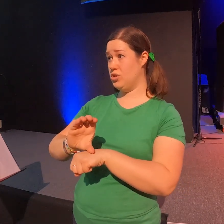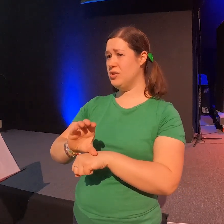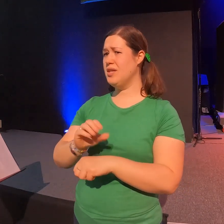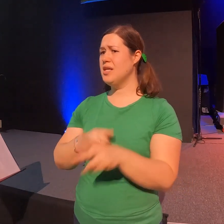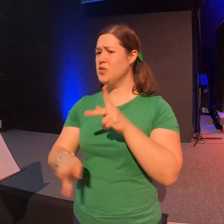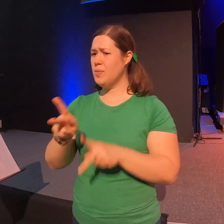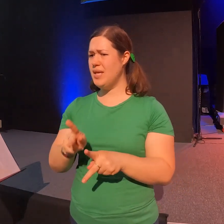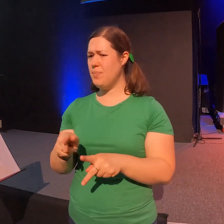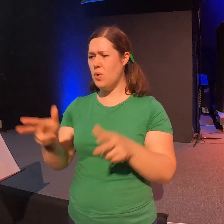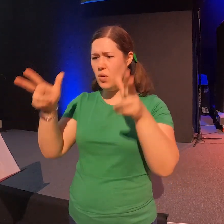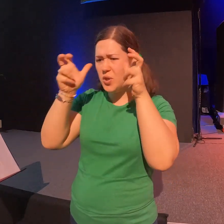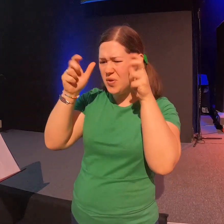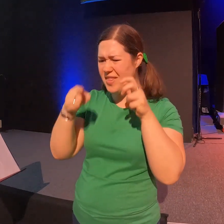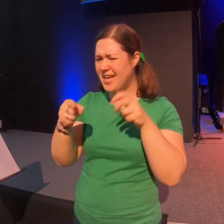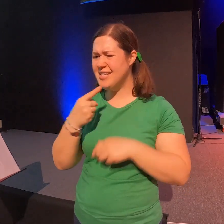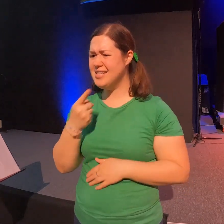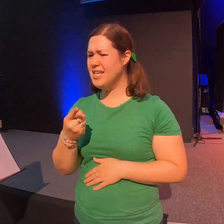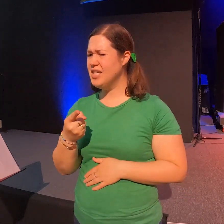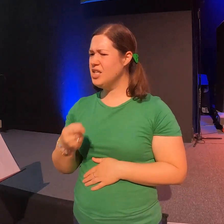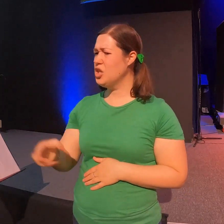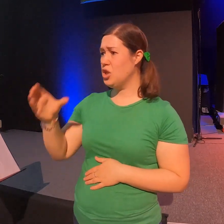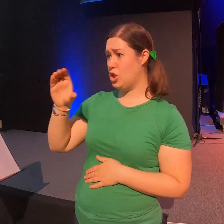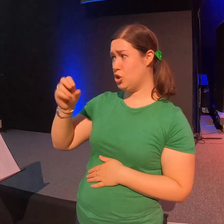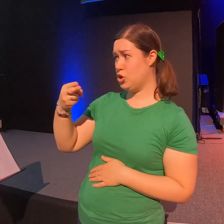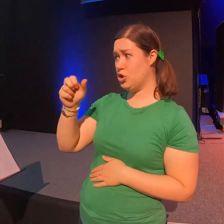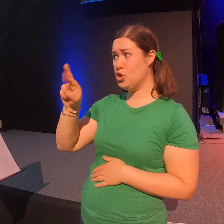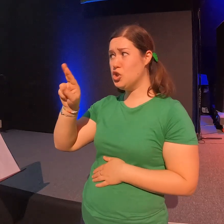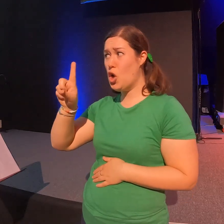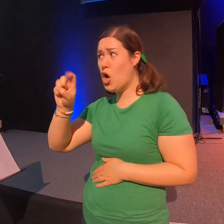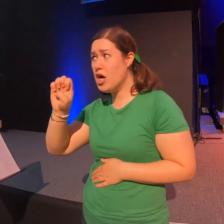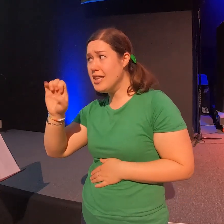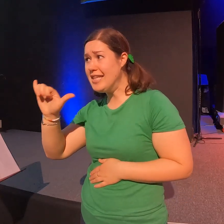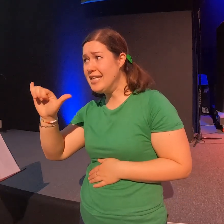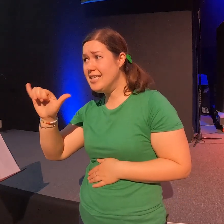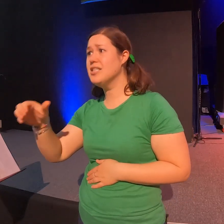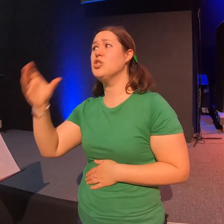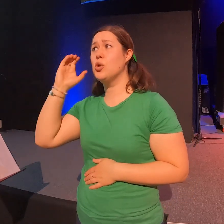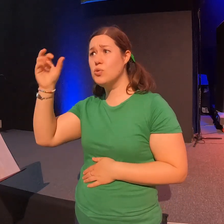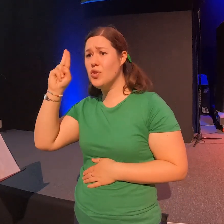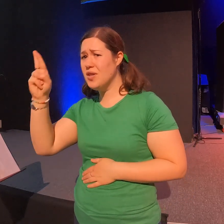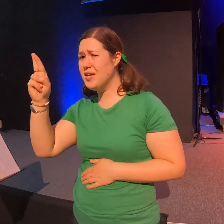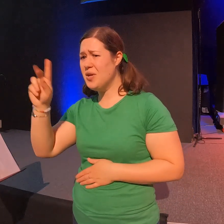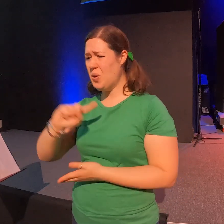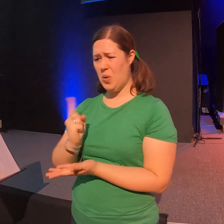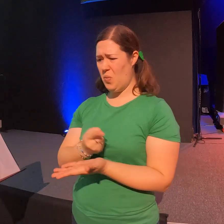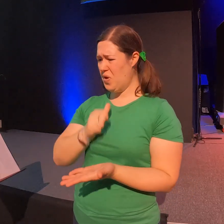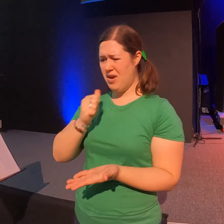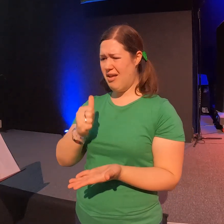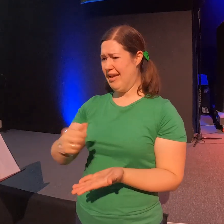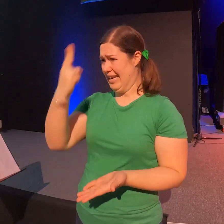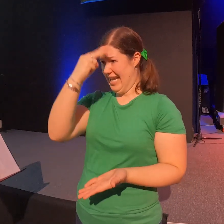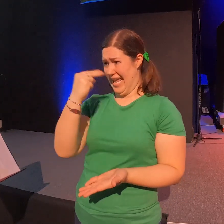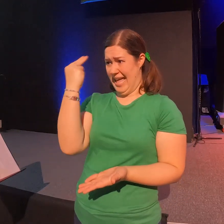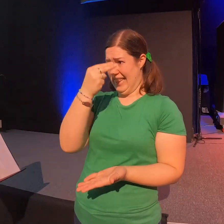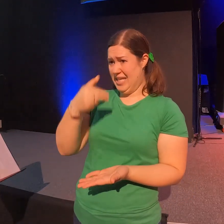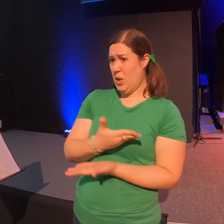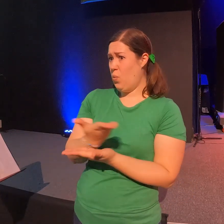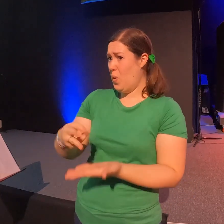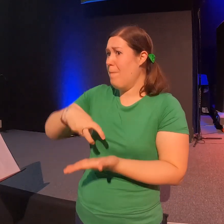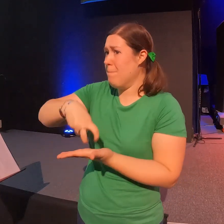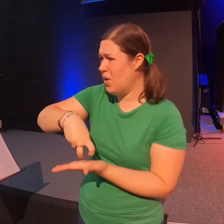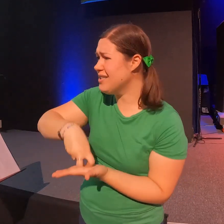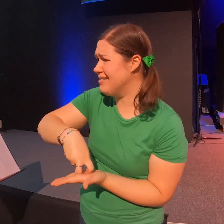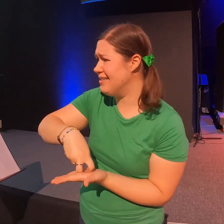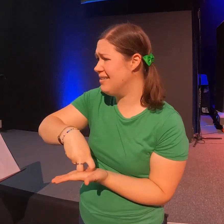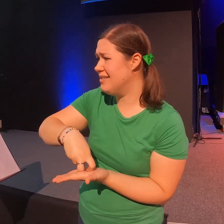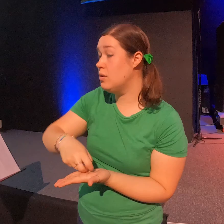Protestants? Why are we saying Catholic? We're not Catholic. We're Methodists. We're Protestants. Well, if you look in your book of worship